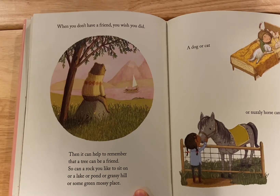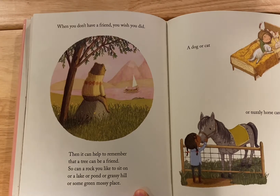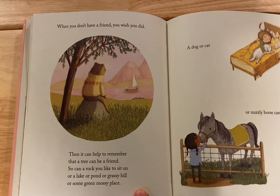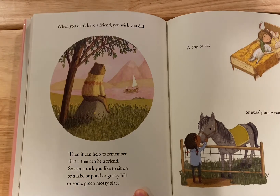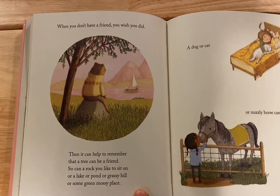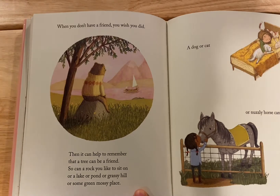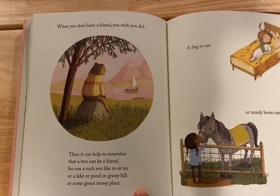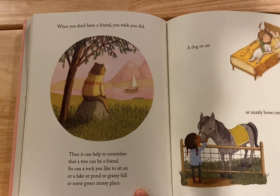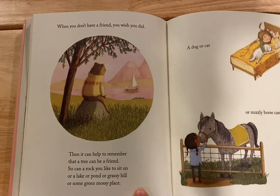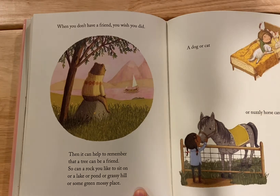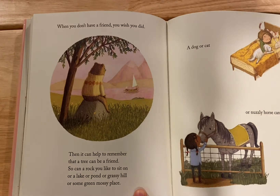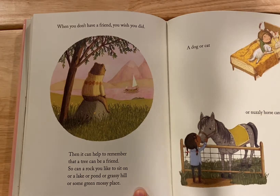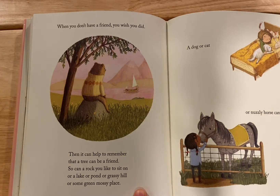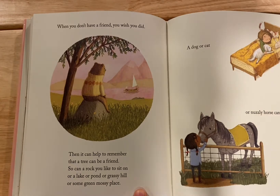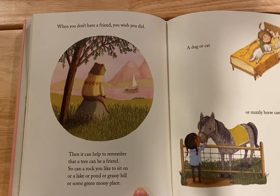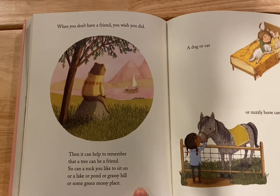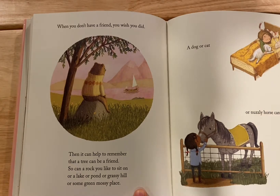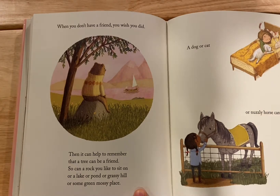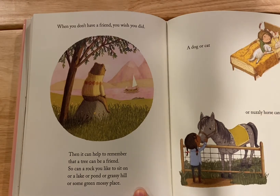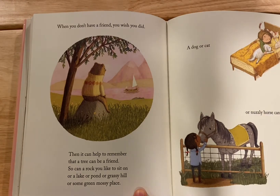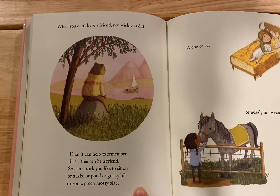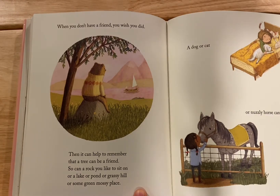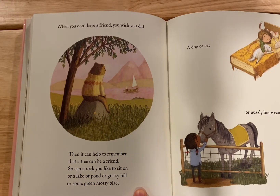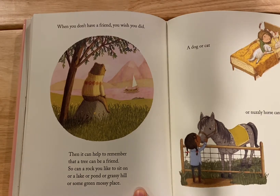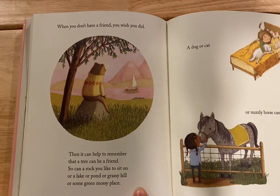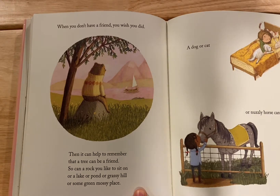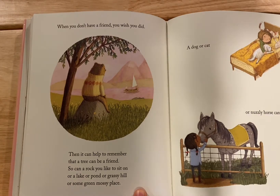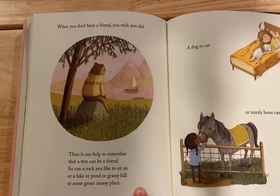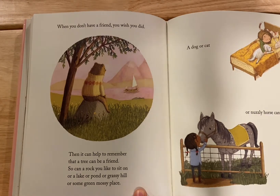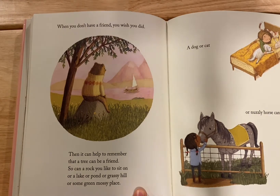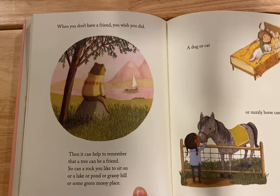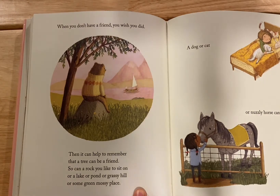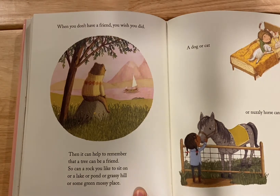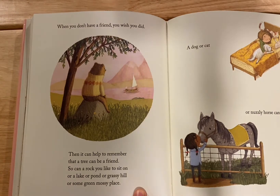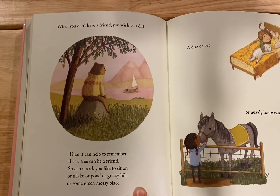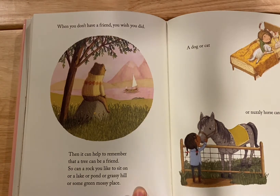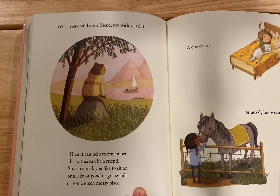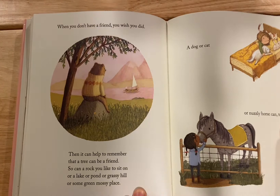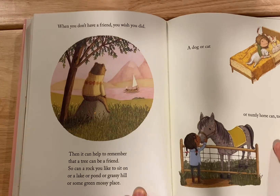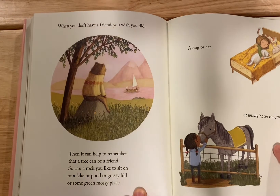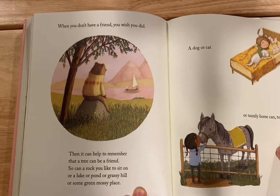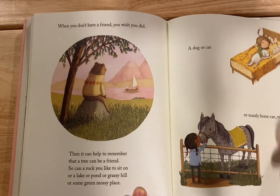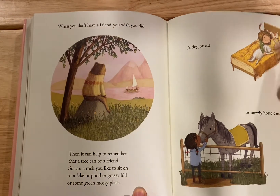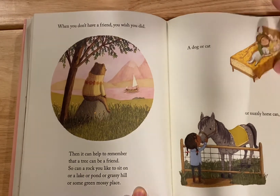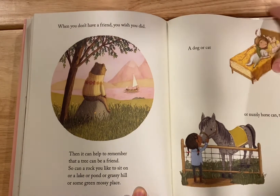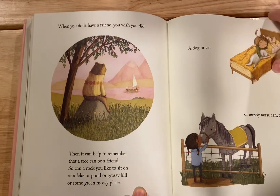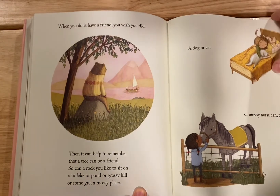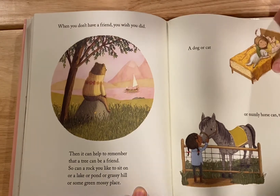or some green mossy place. A dog or a cat or a nuzzly horse can too.